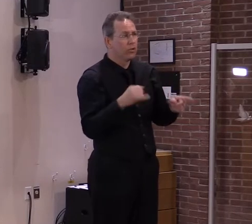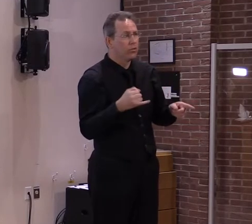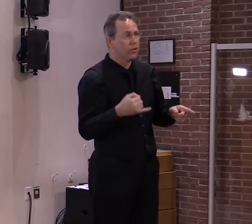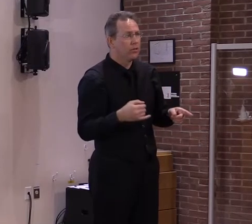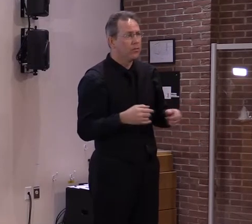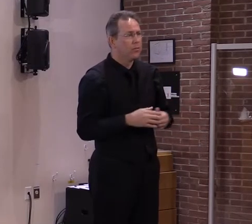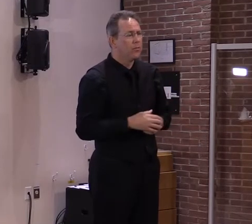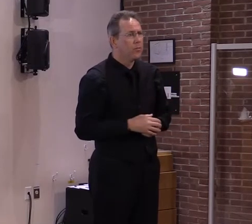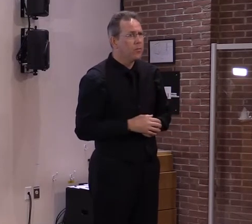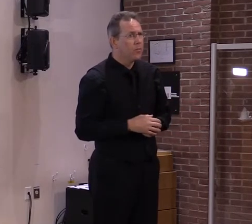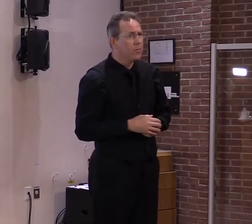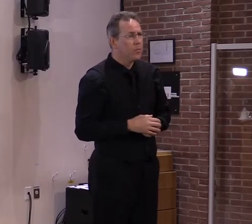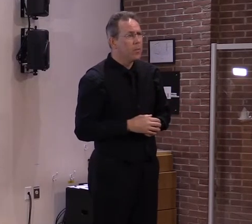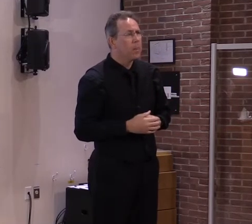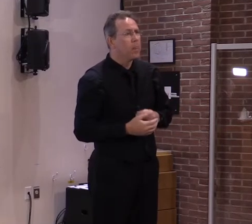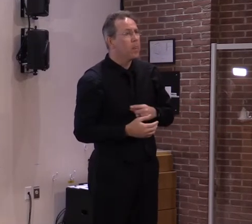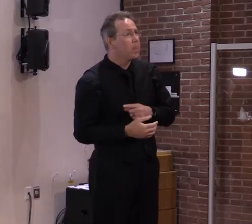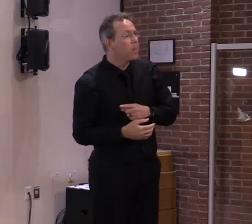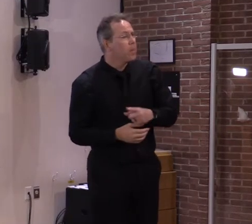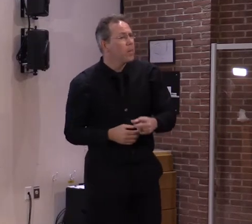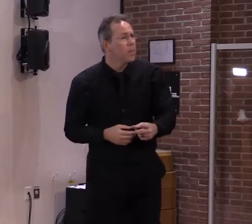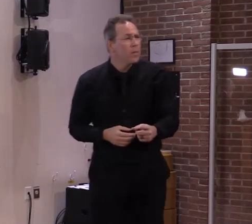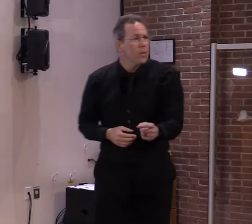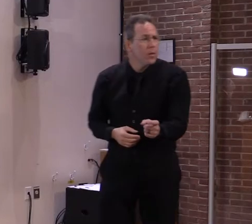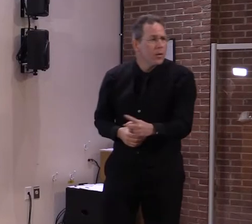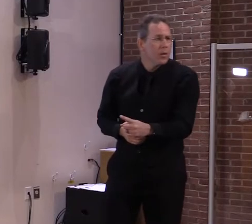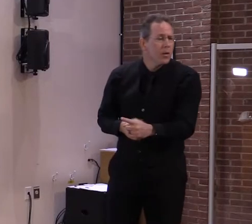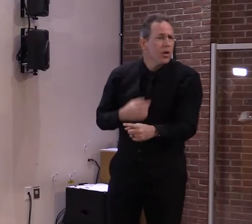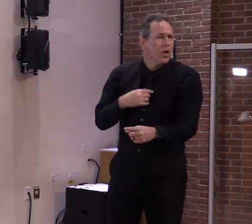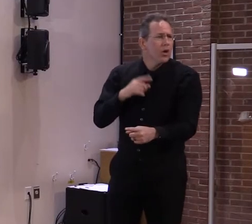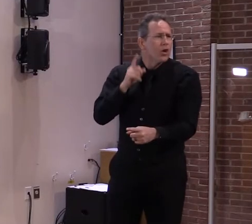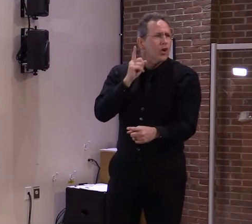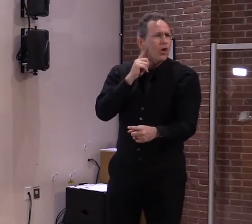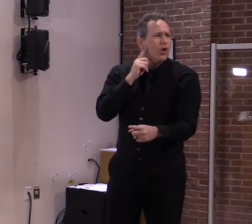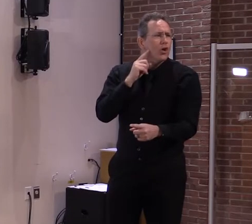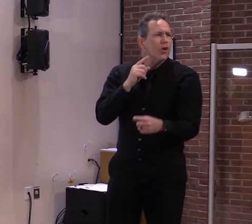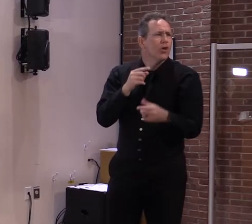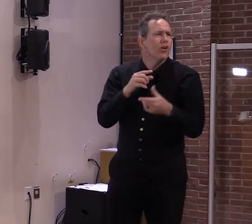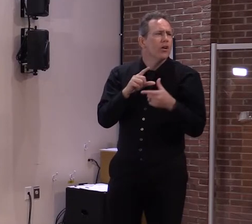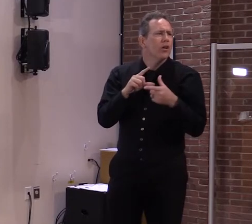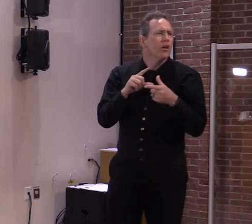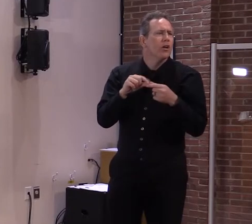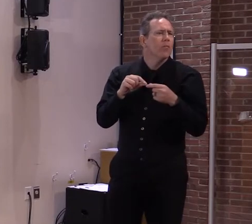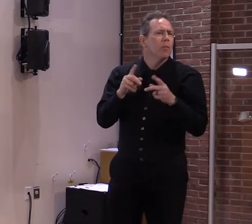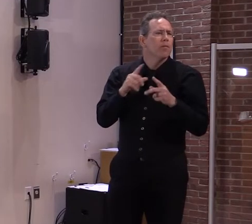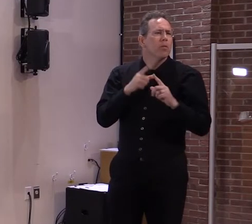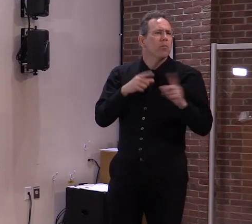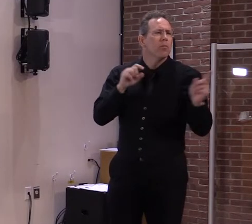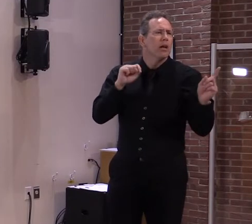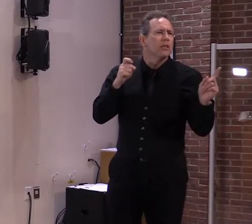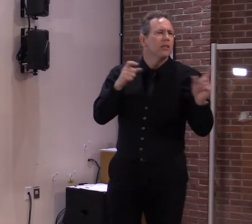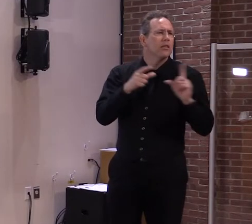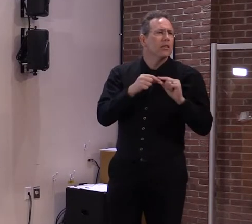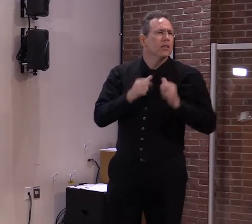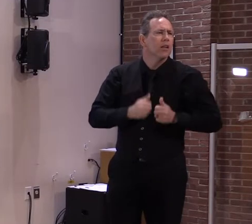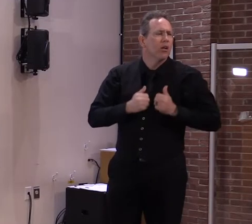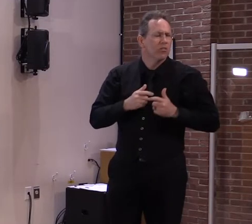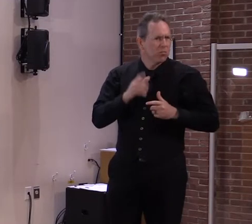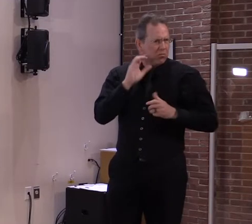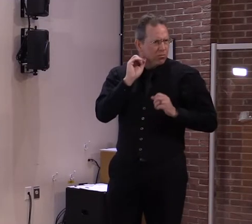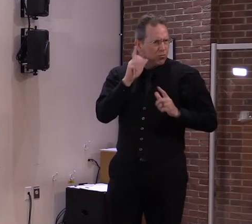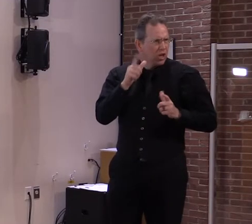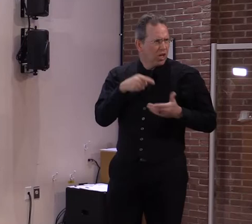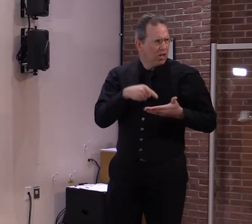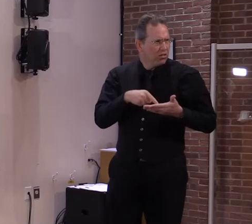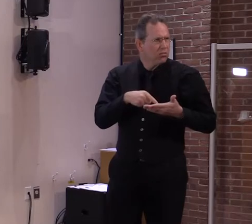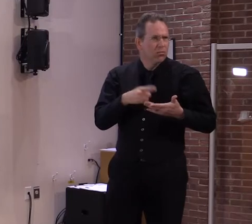By early afternoon yesterday, I was hearing from several Essex County residents that said they were surprised when they went to book